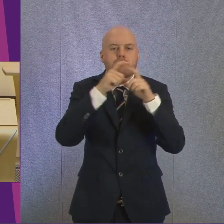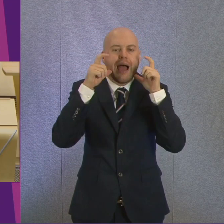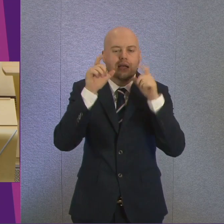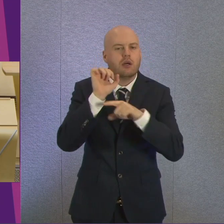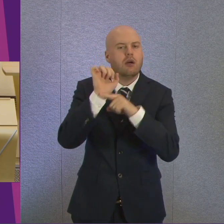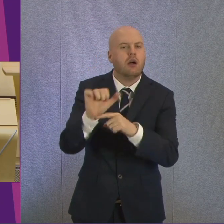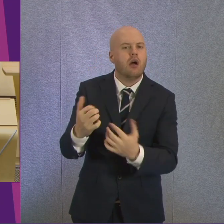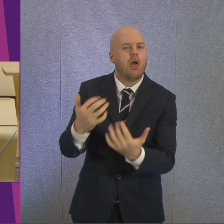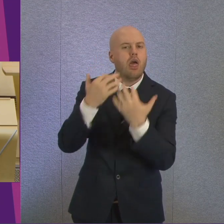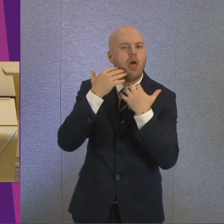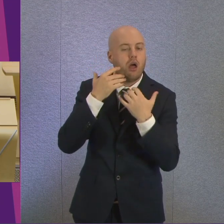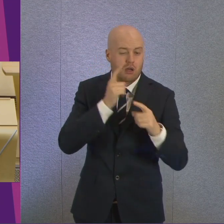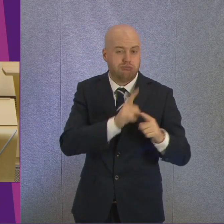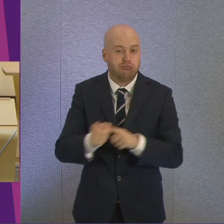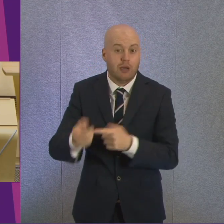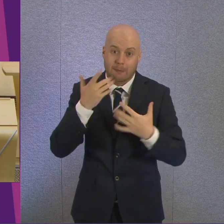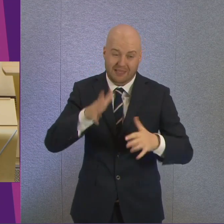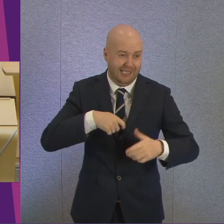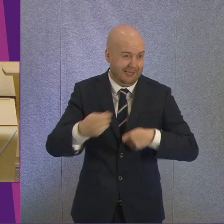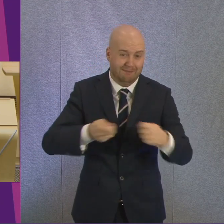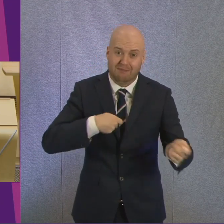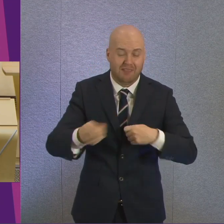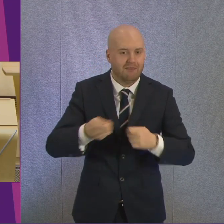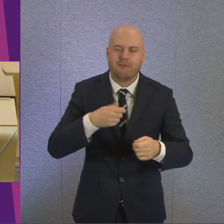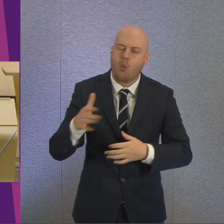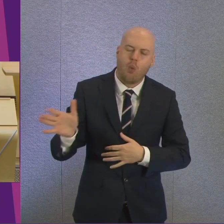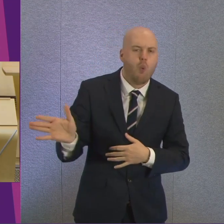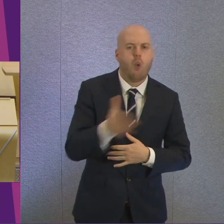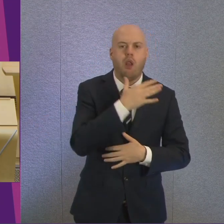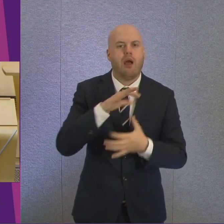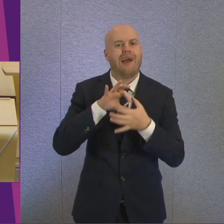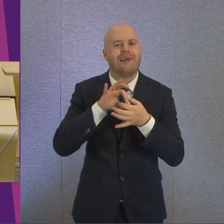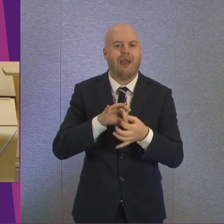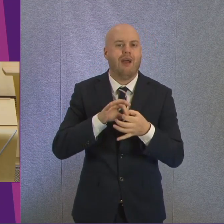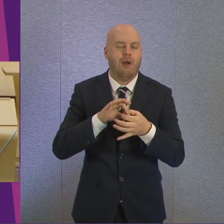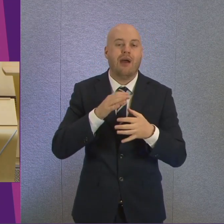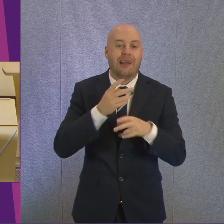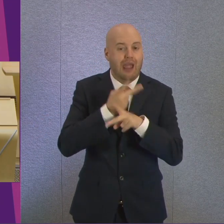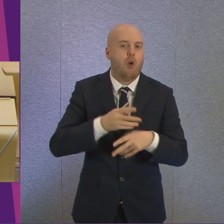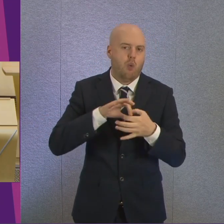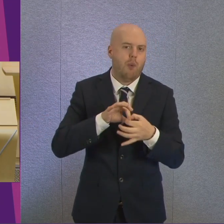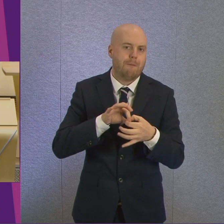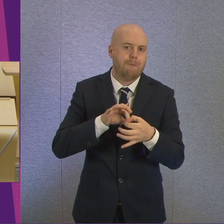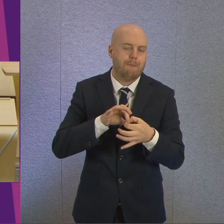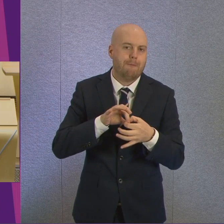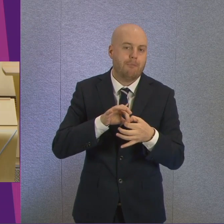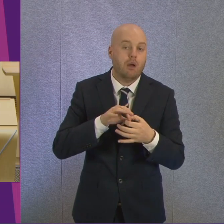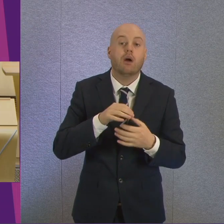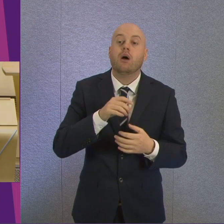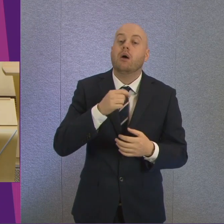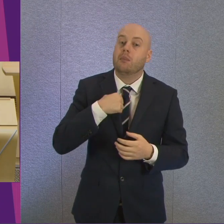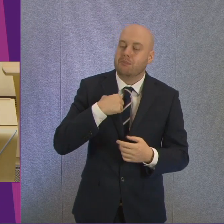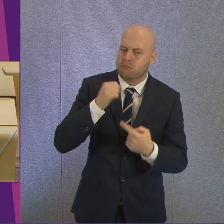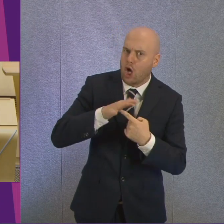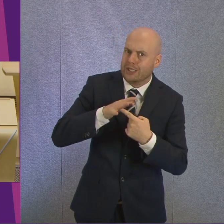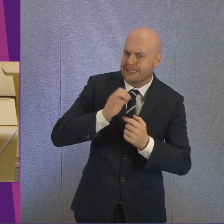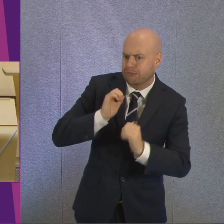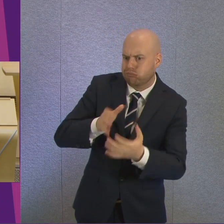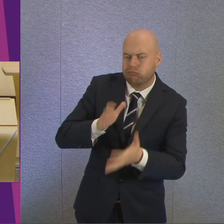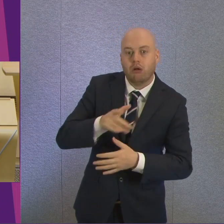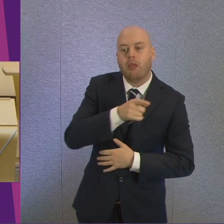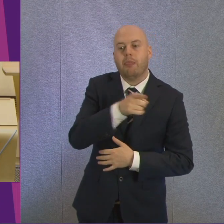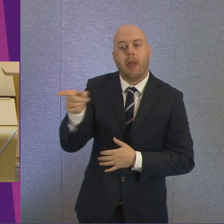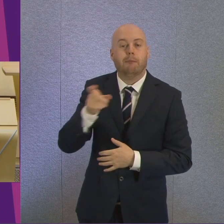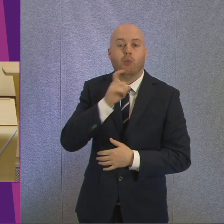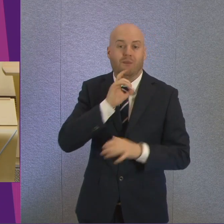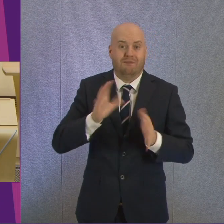direct to every single care home, prioritising those with known outbreaks and completing all of that delivery by the end